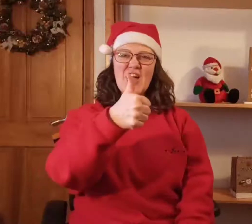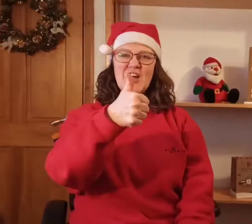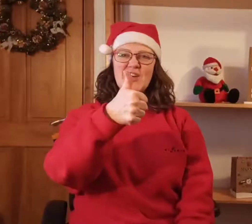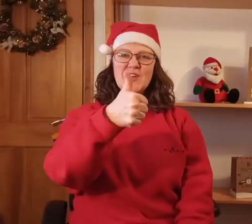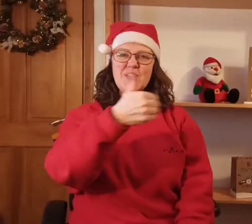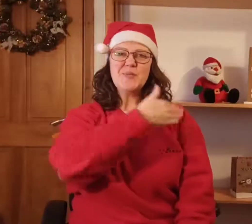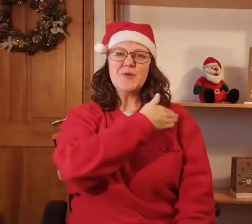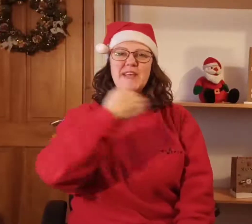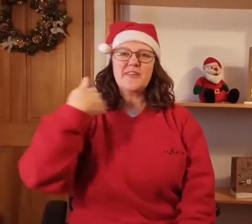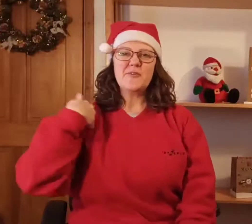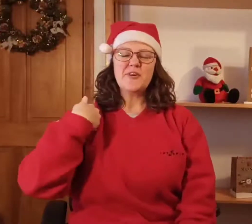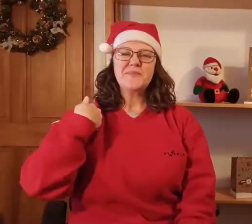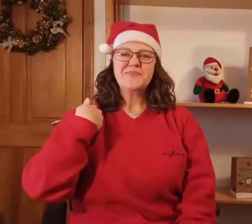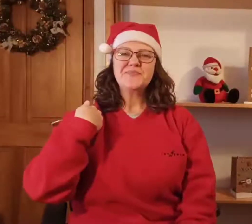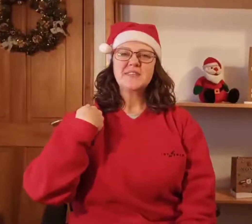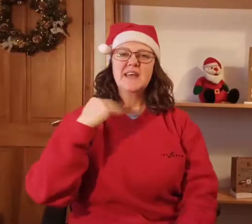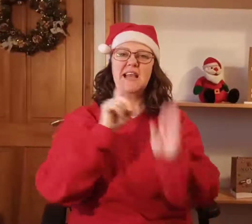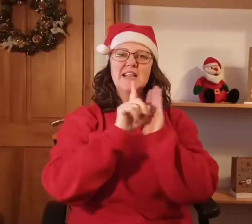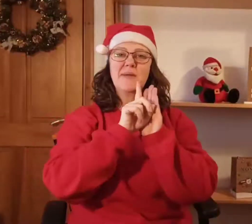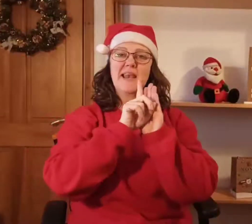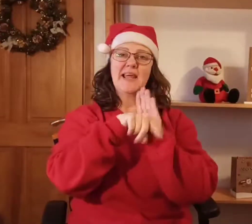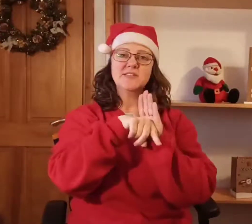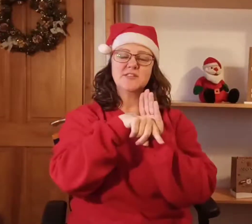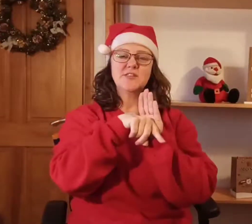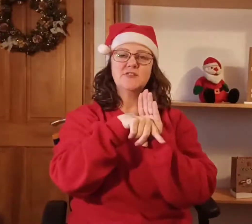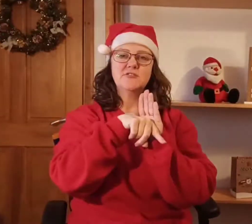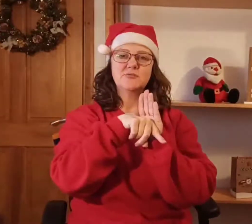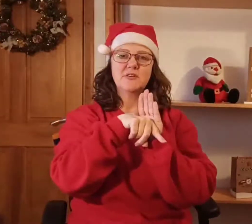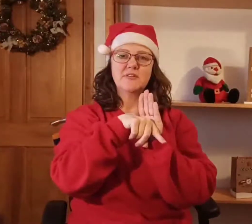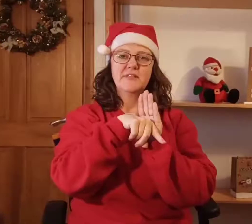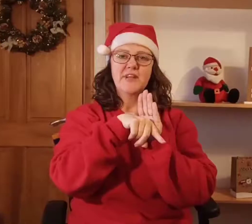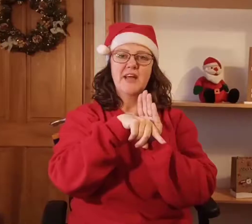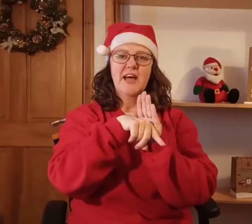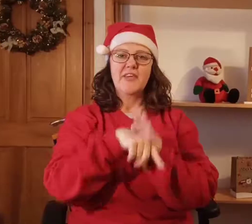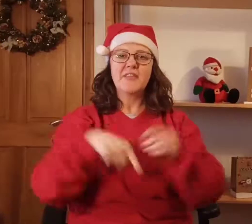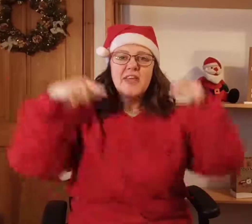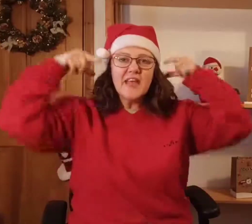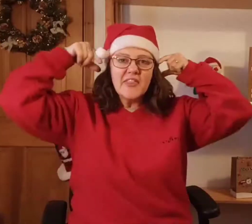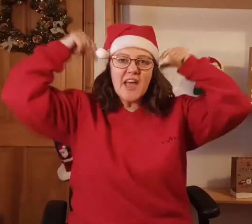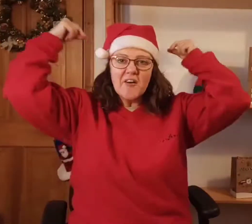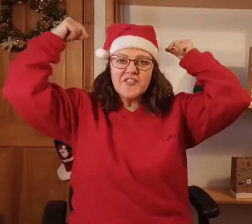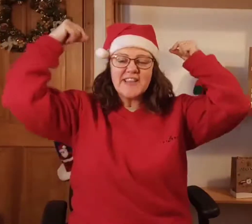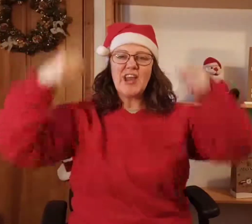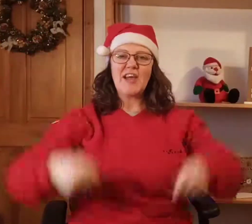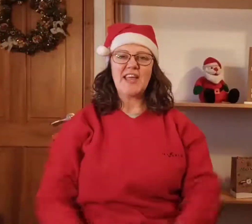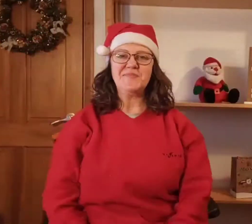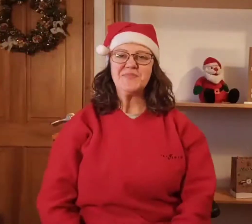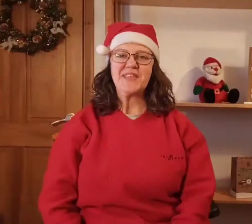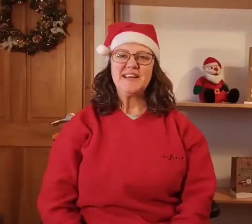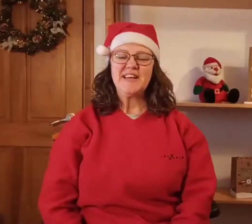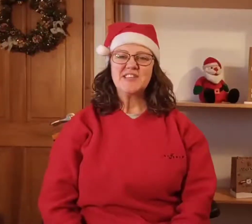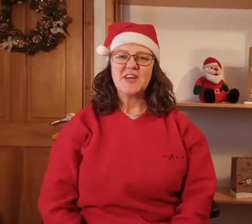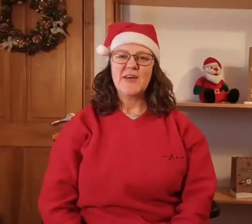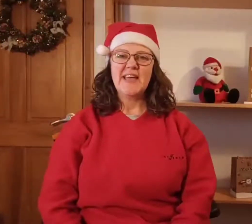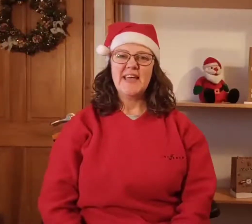Good morning everyone. A little bit later than usual. I think the elves had a lie in. So here